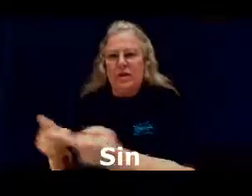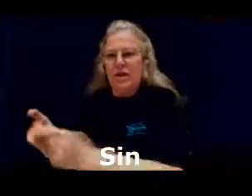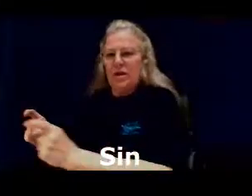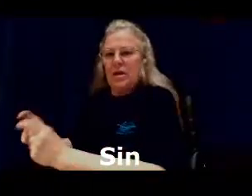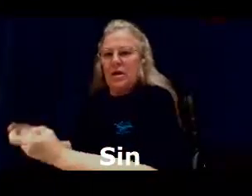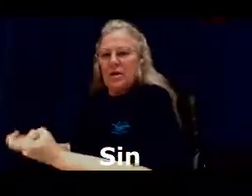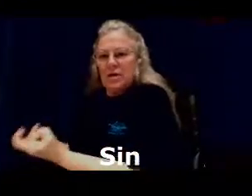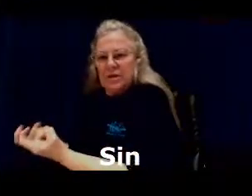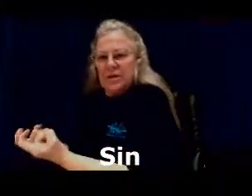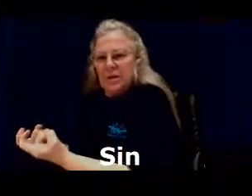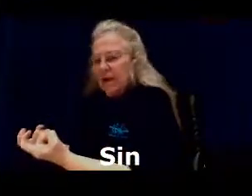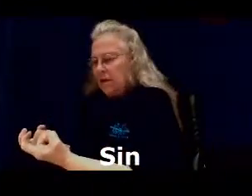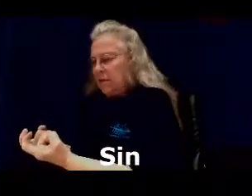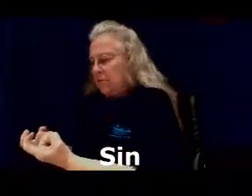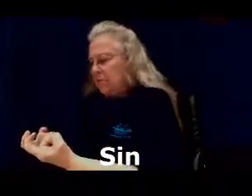in. Sin.